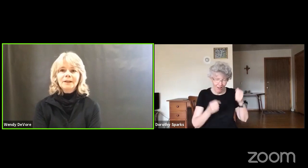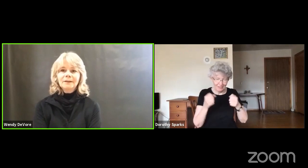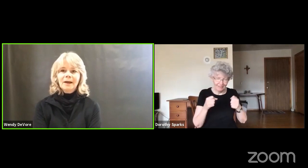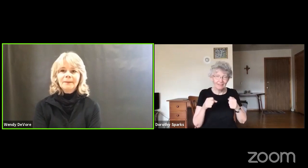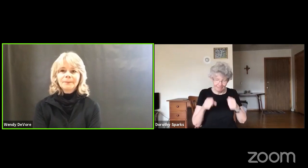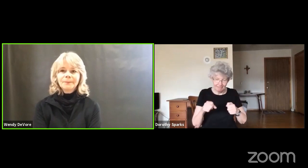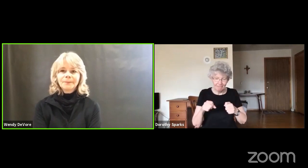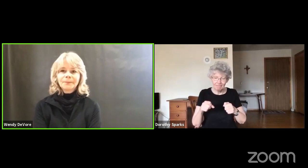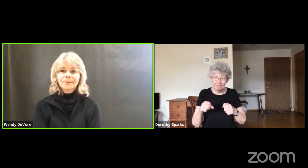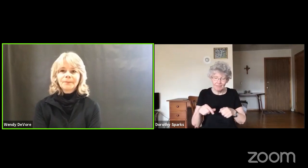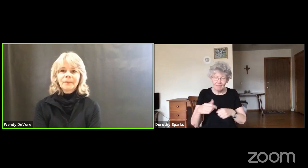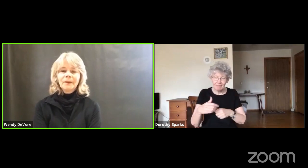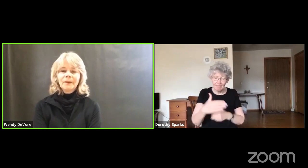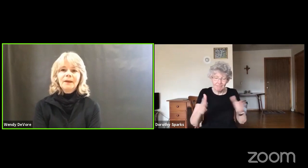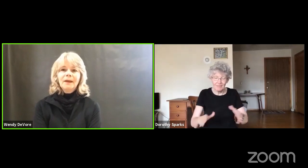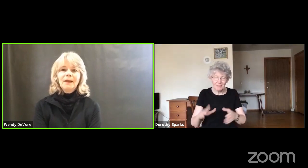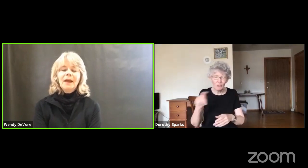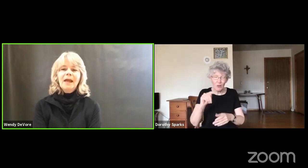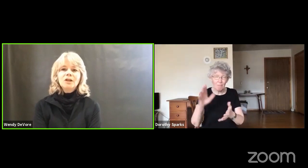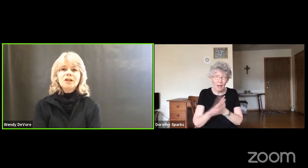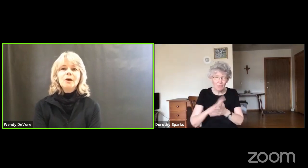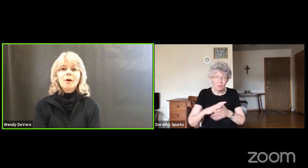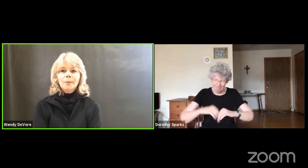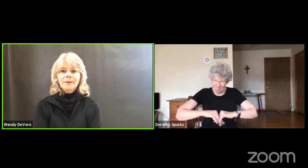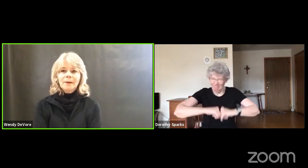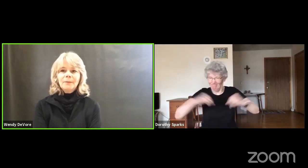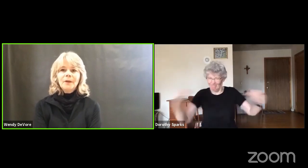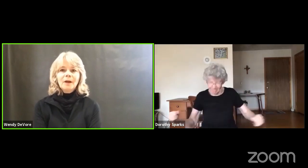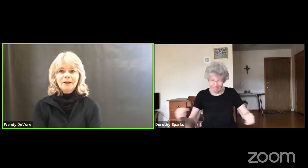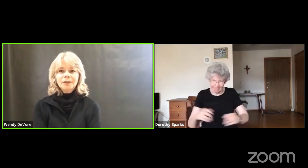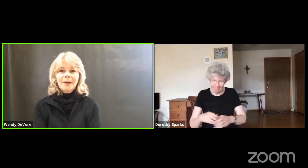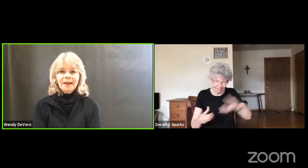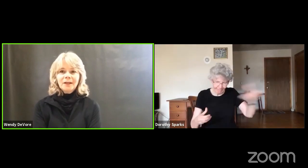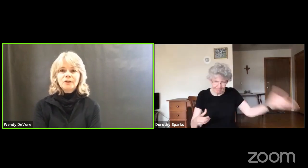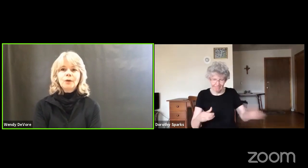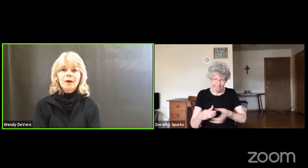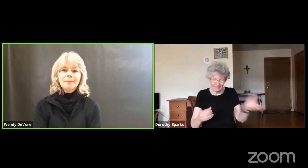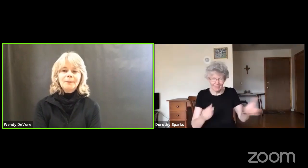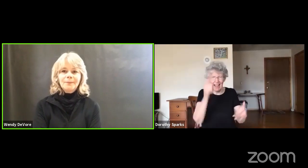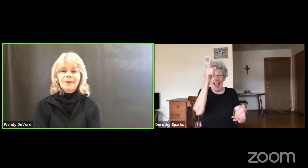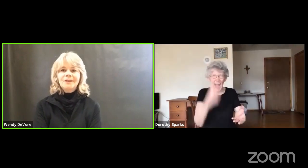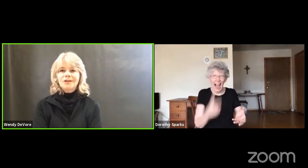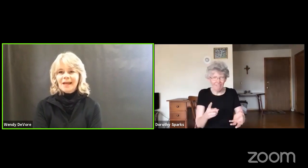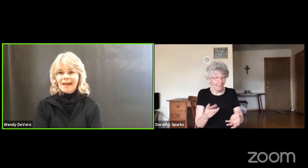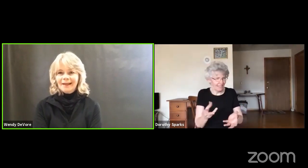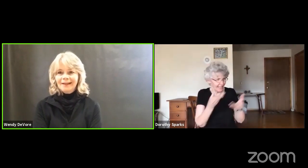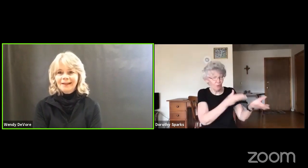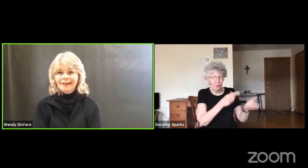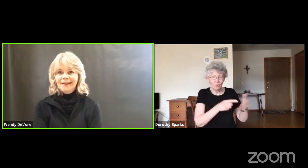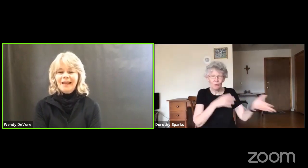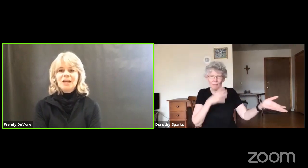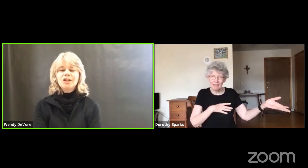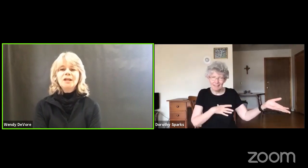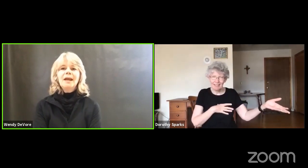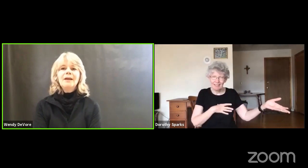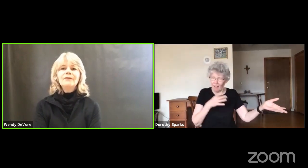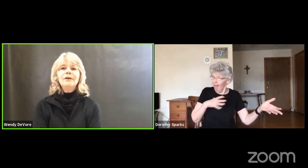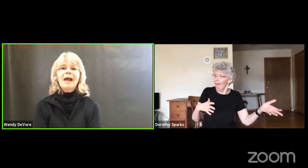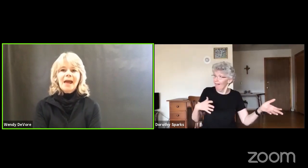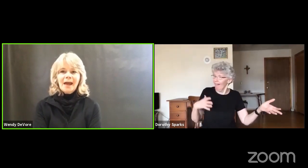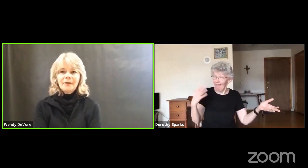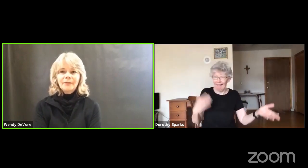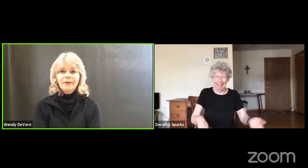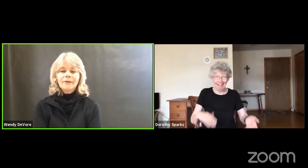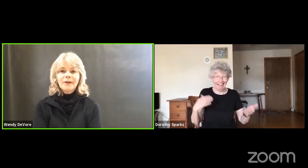the parking lot. And she opened up the large package of toilet paper that she had, and she gave